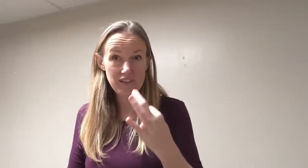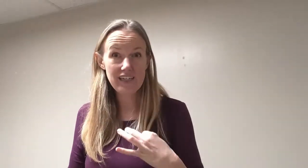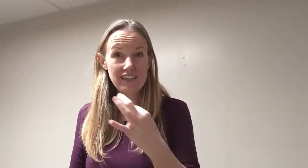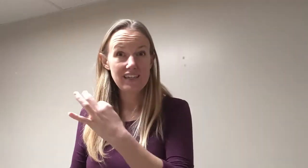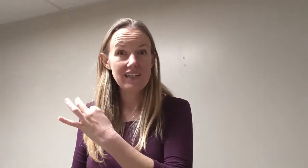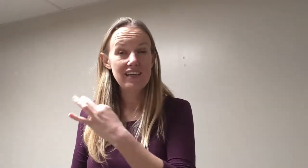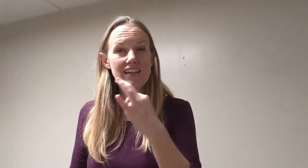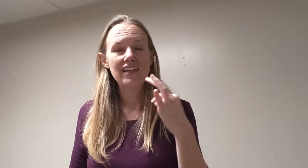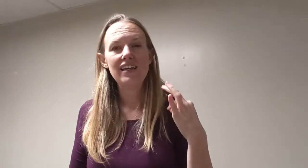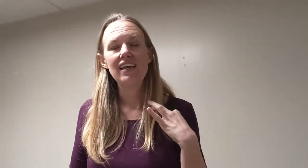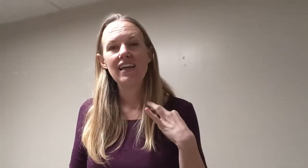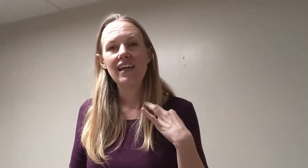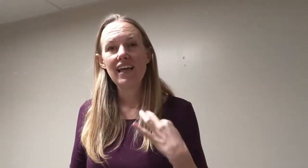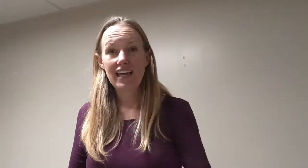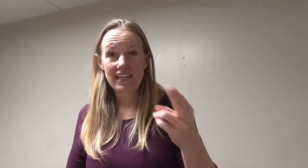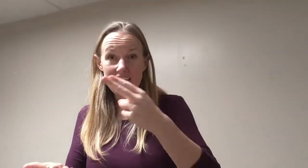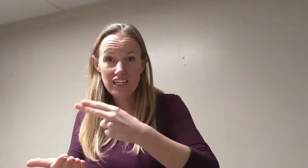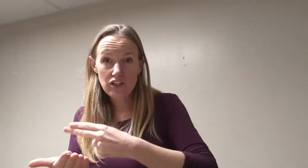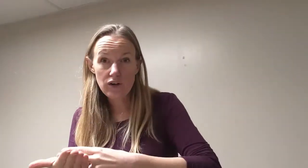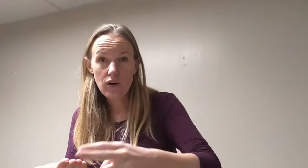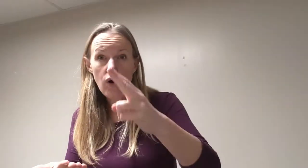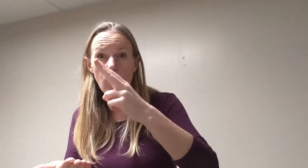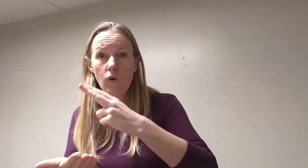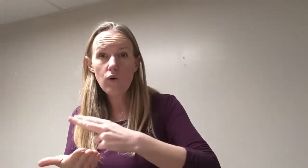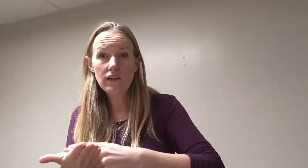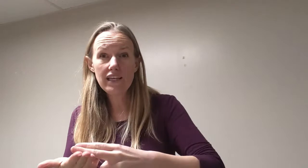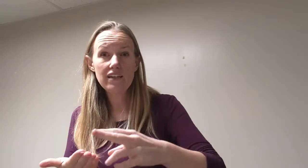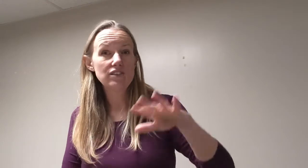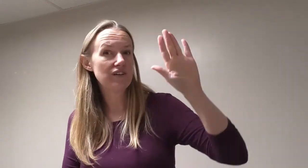communion. And in your holy